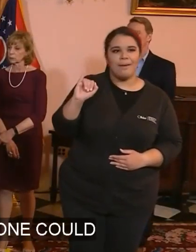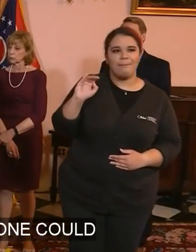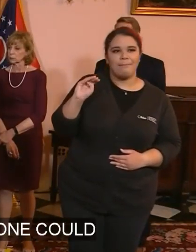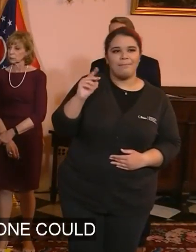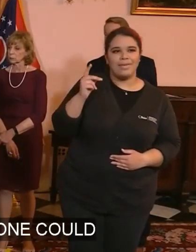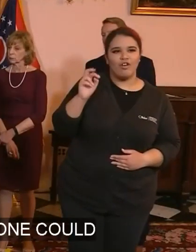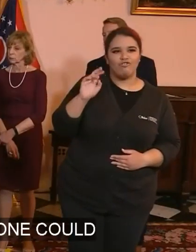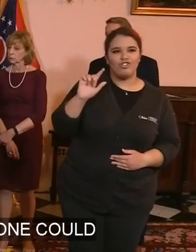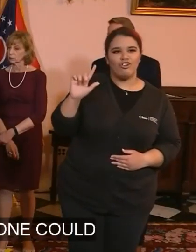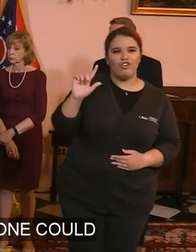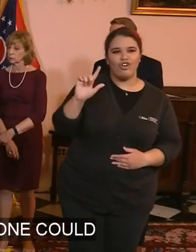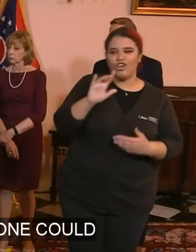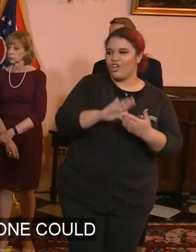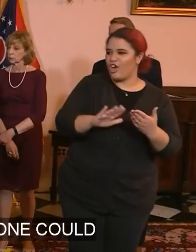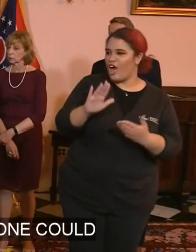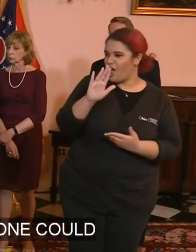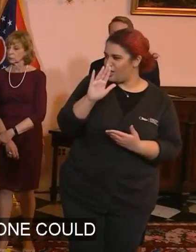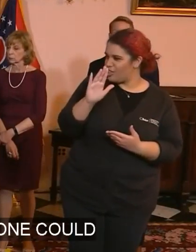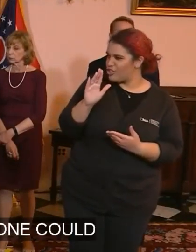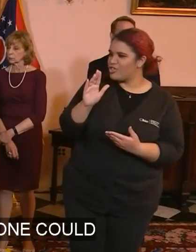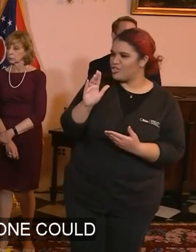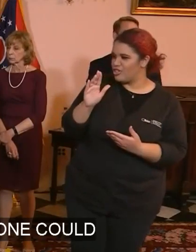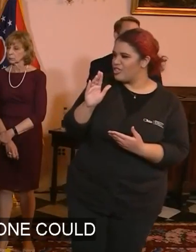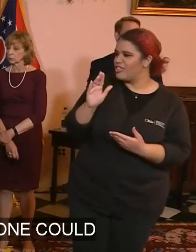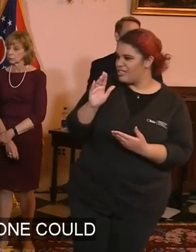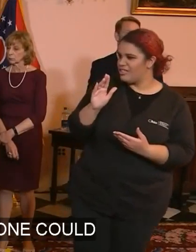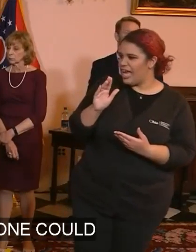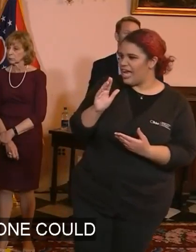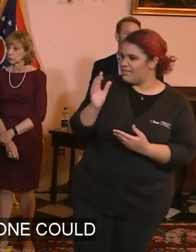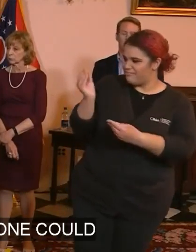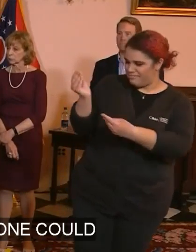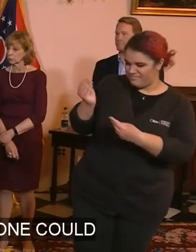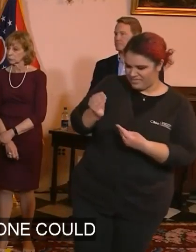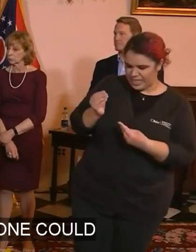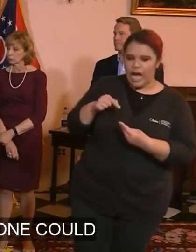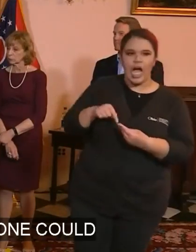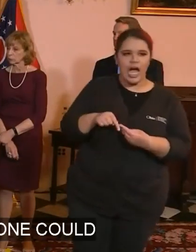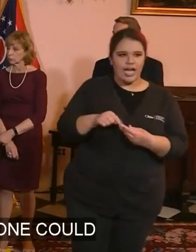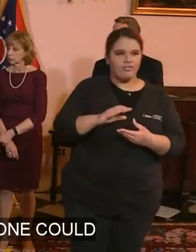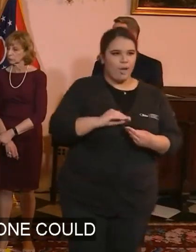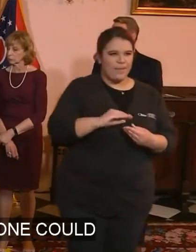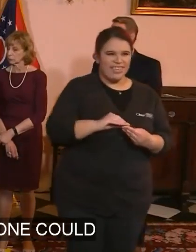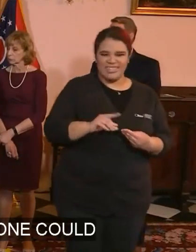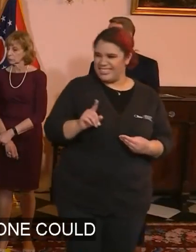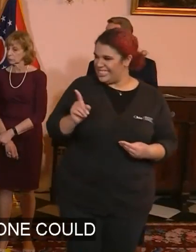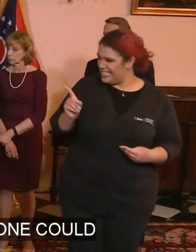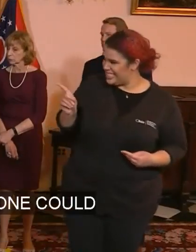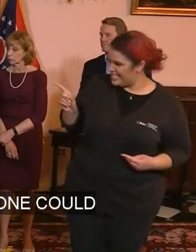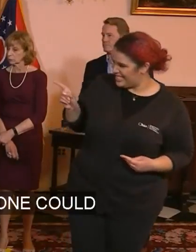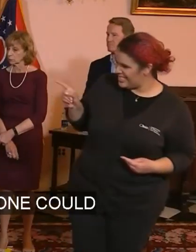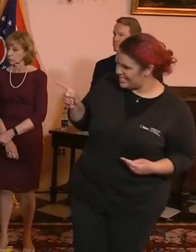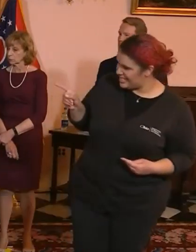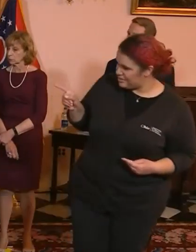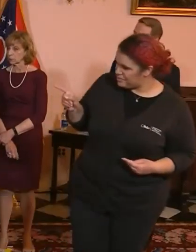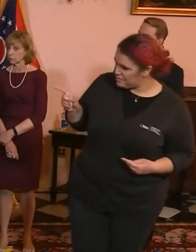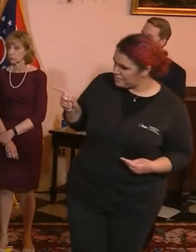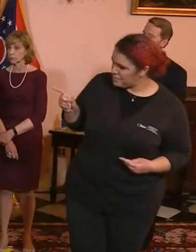we have up here the symptoms. We'll touch on that too in a second. I